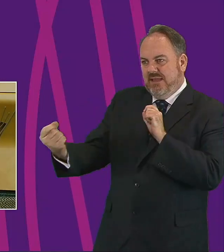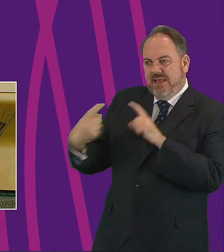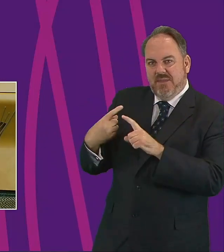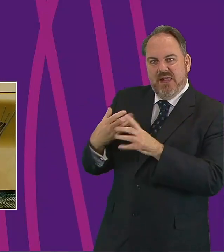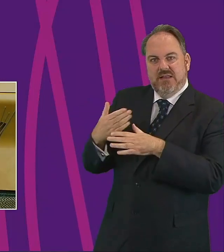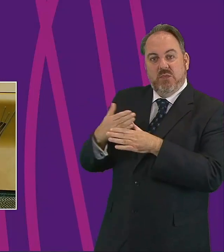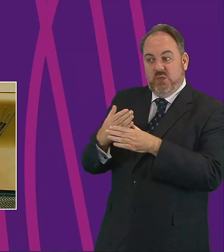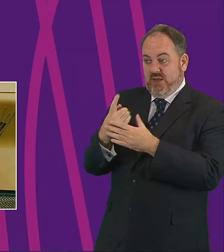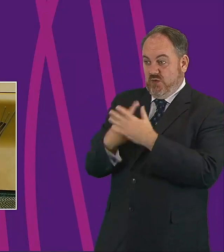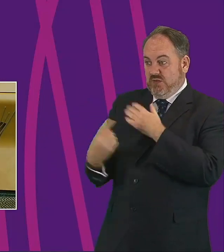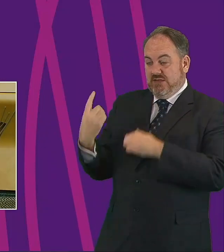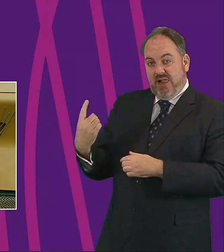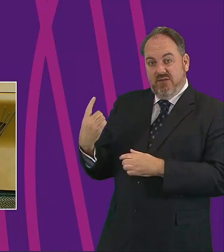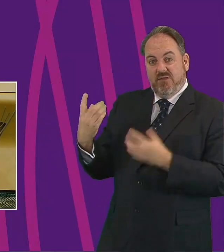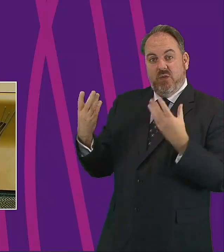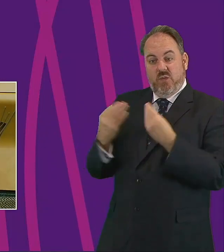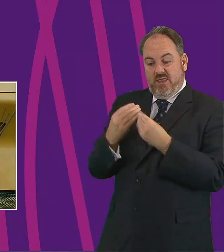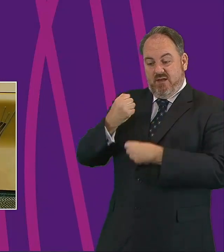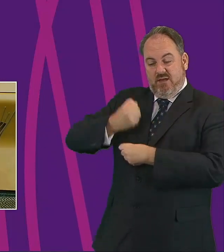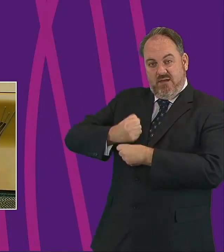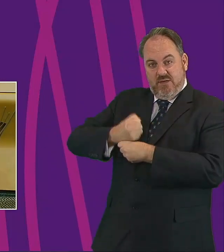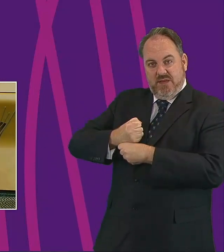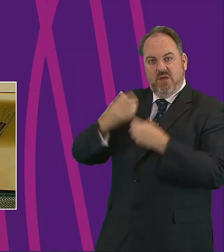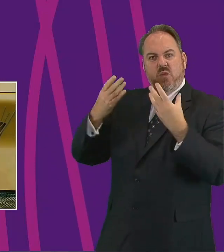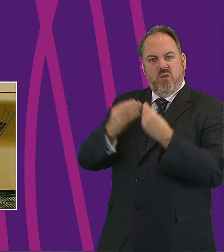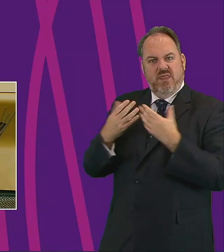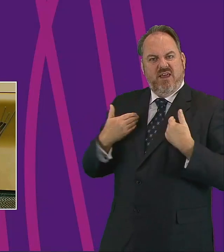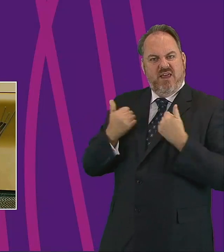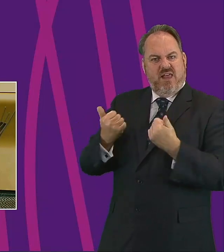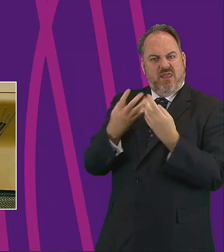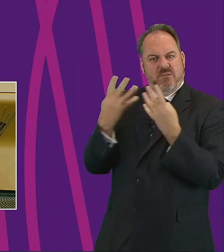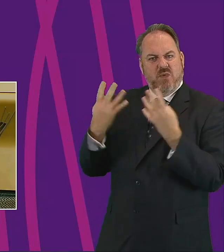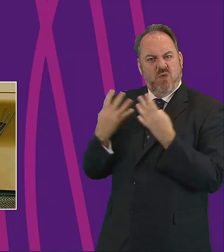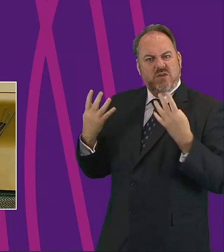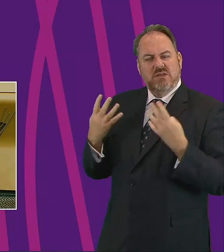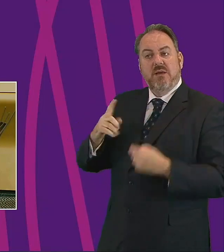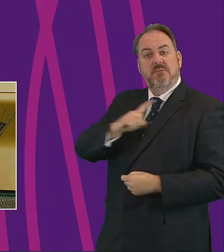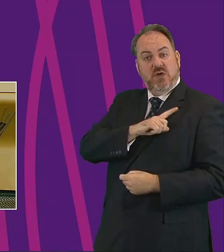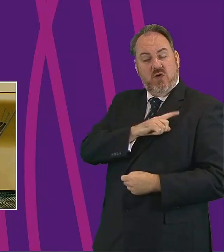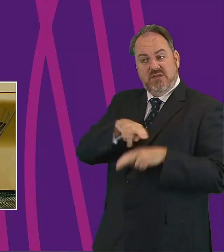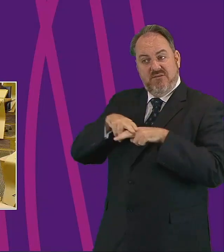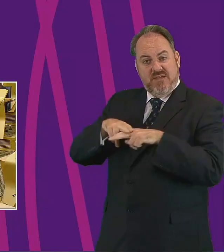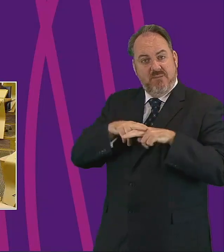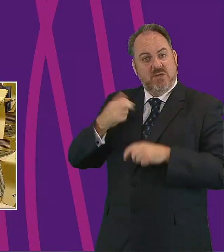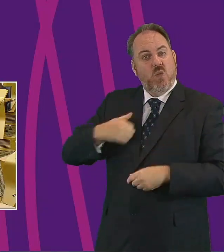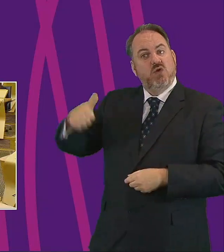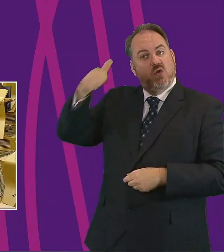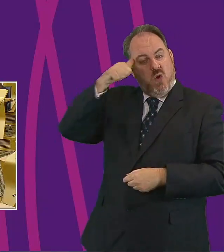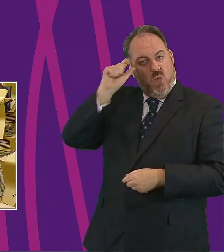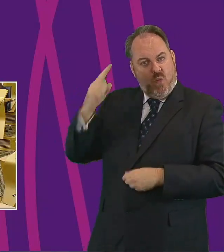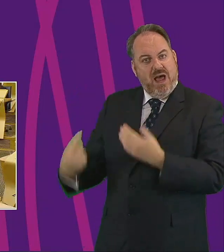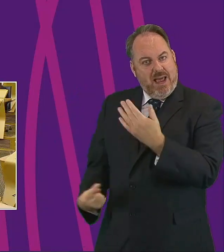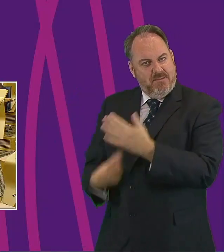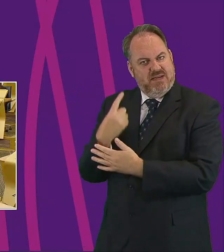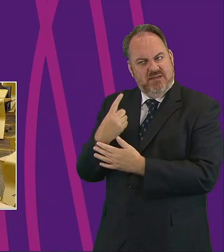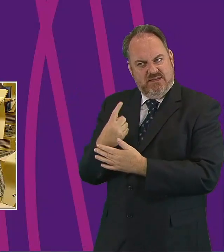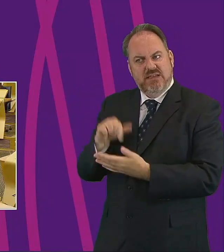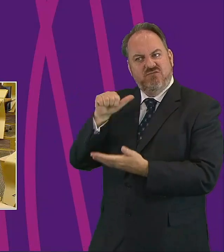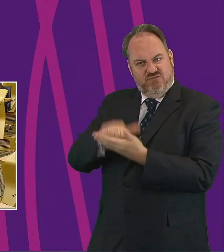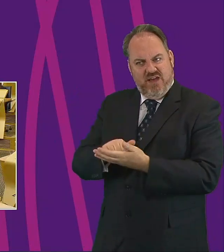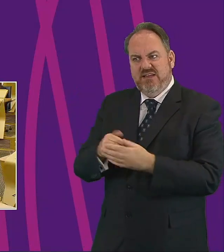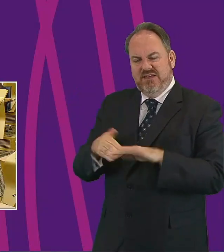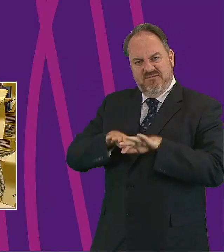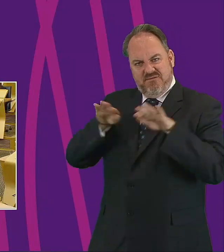and care homes throughout this pandemic to give families the clarity that they deserve? First Minister. I'm happy to